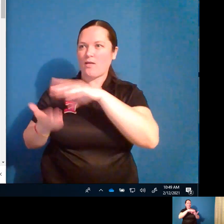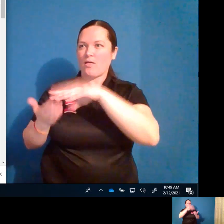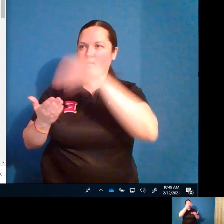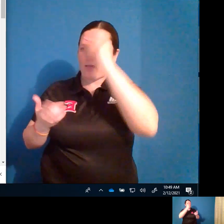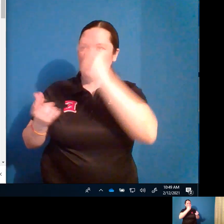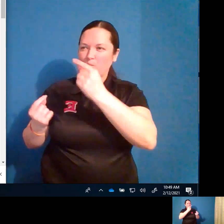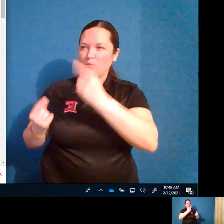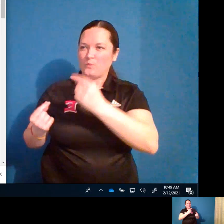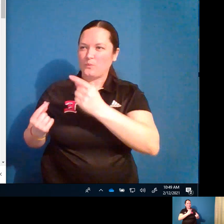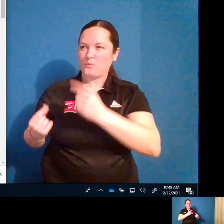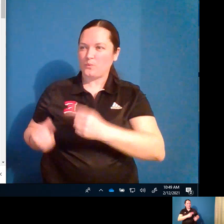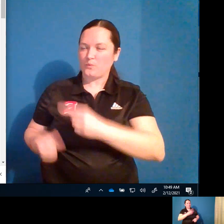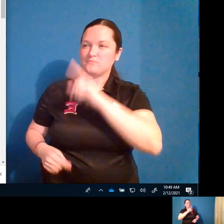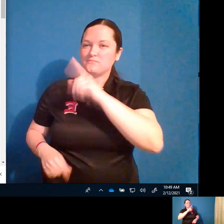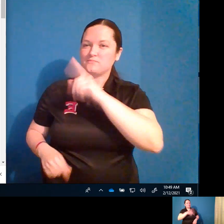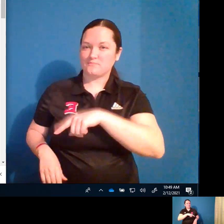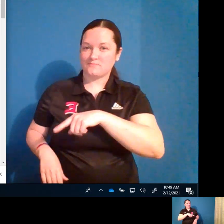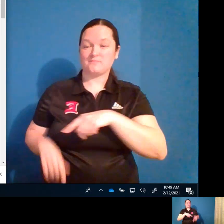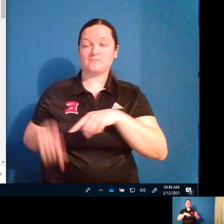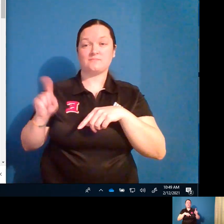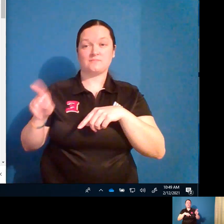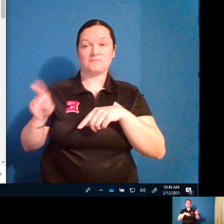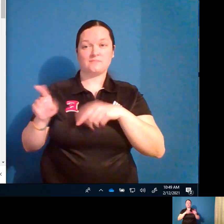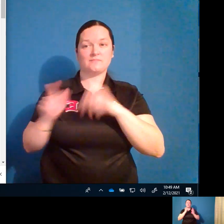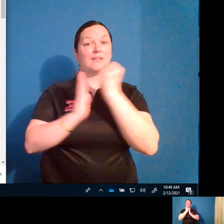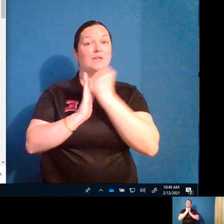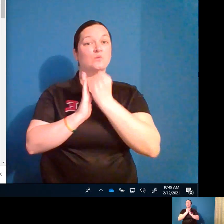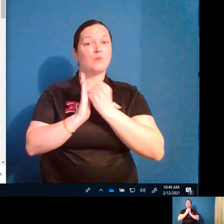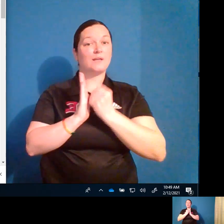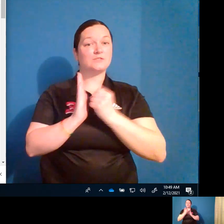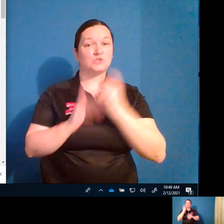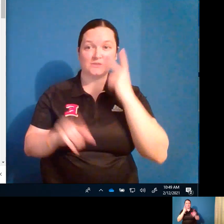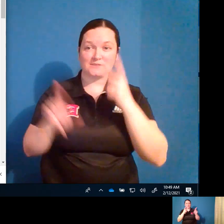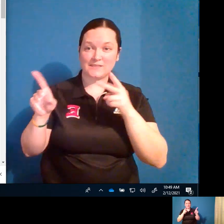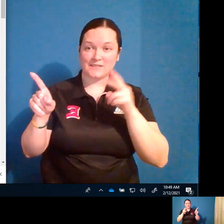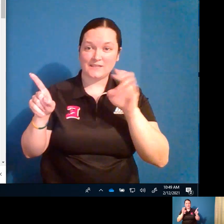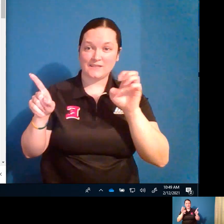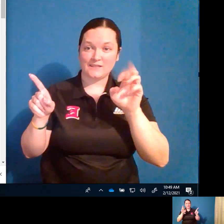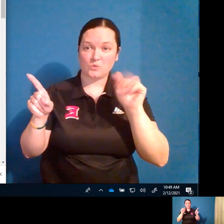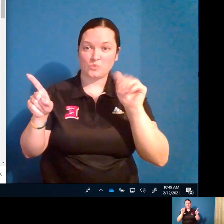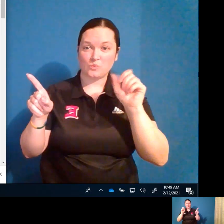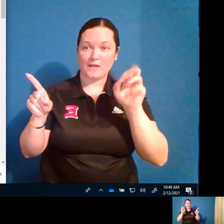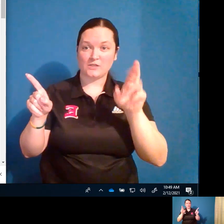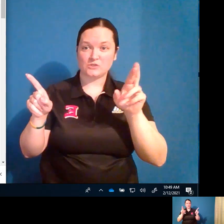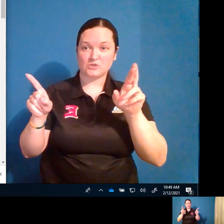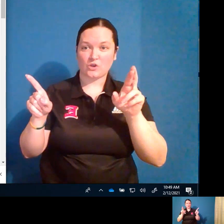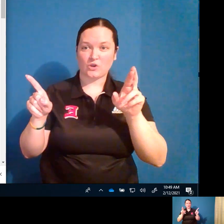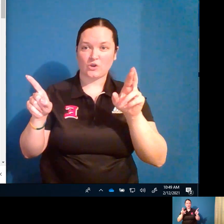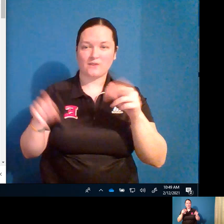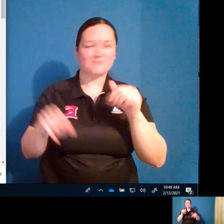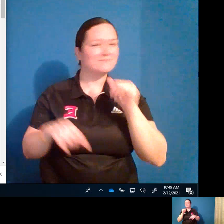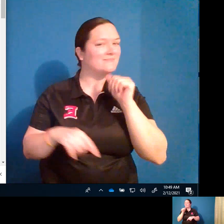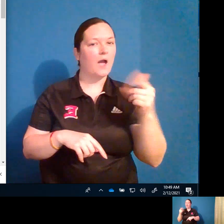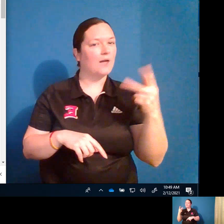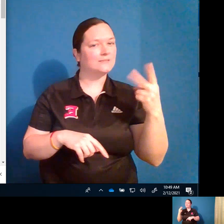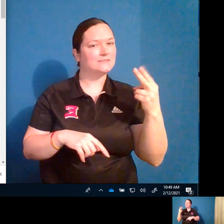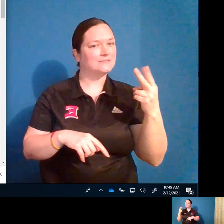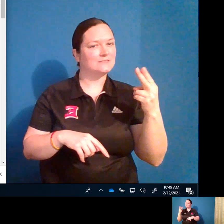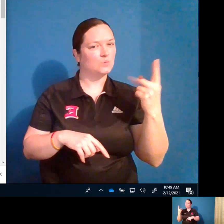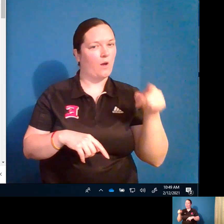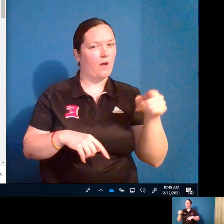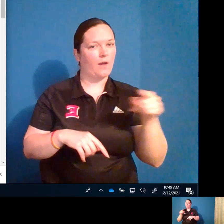know what the toolbar is. So it says eraser tool. Okay, it's got an arrow, scissors. I don't want scissors, I want the